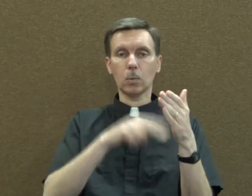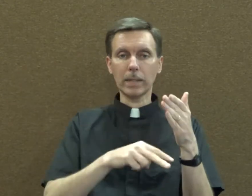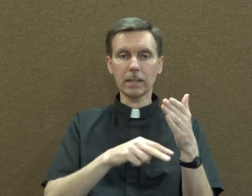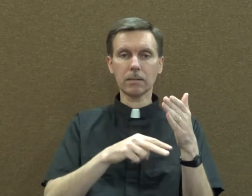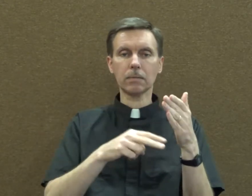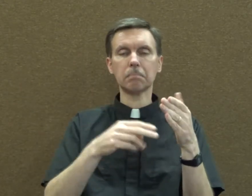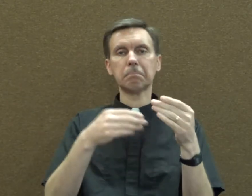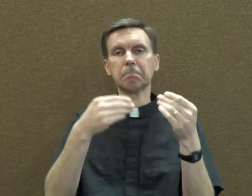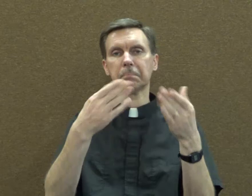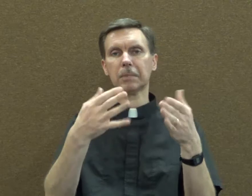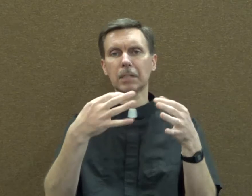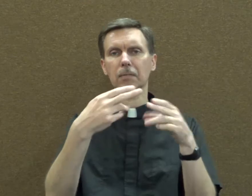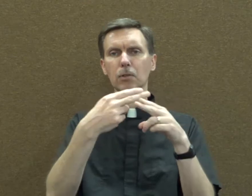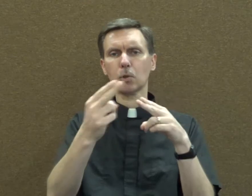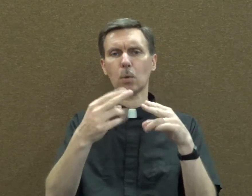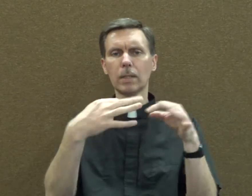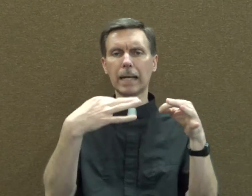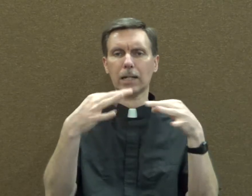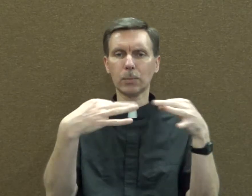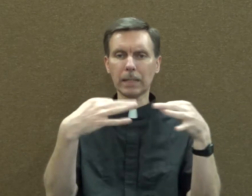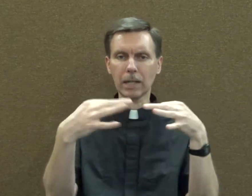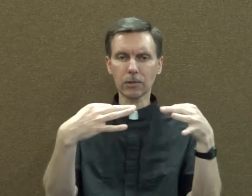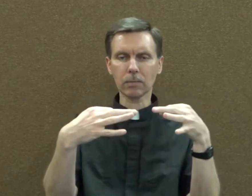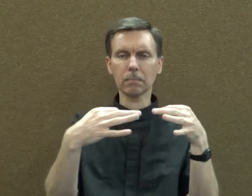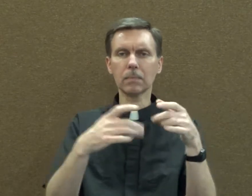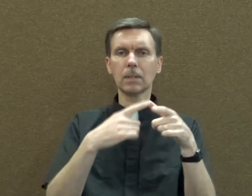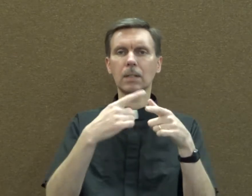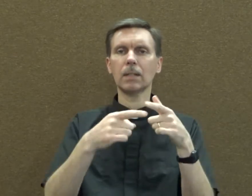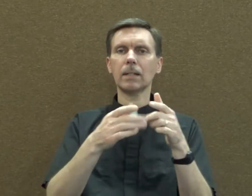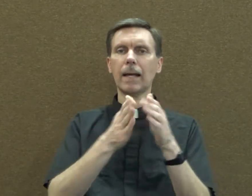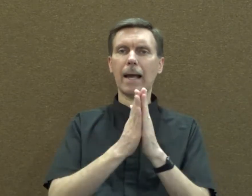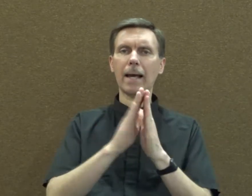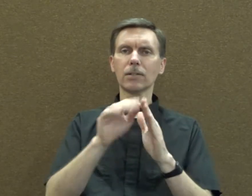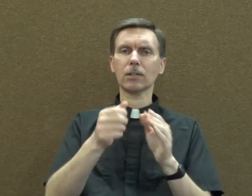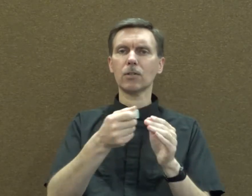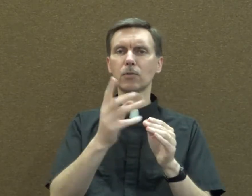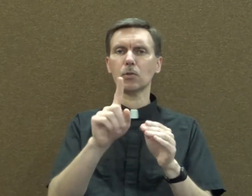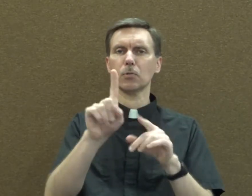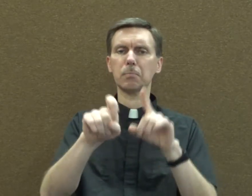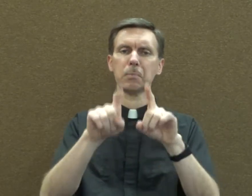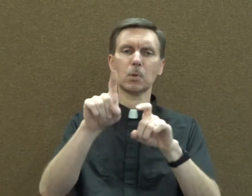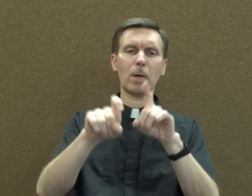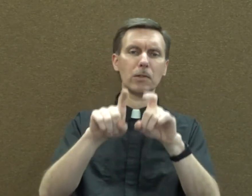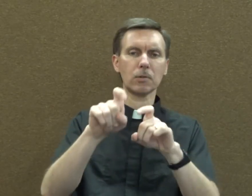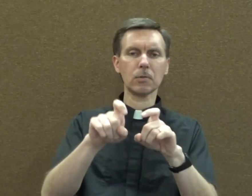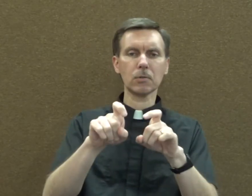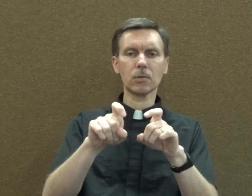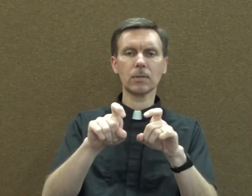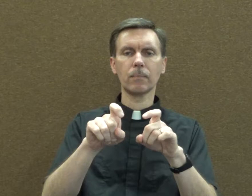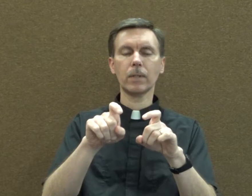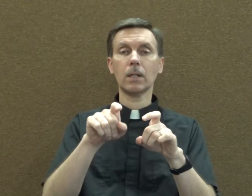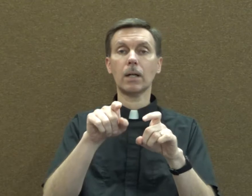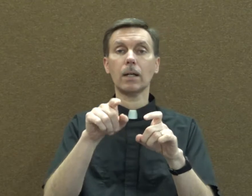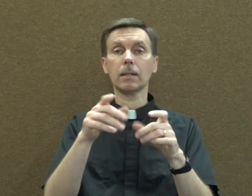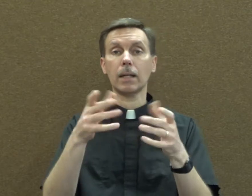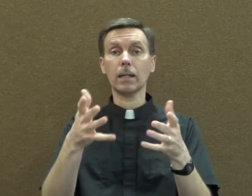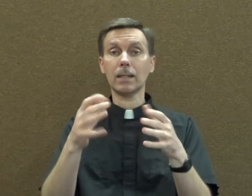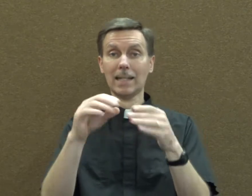read it, give a short explanation, ask a few questions, and then